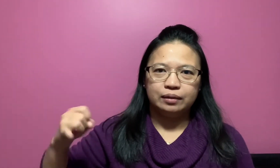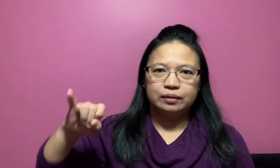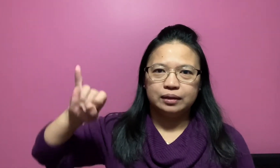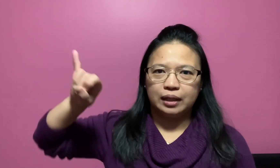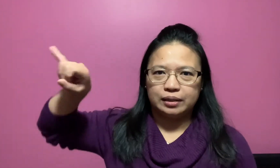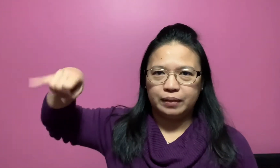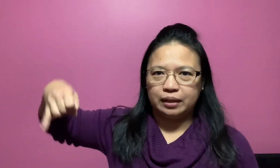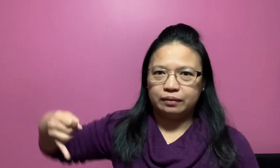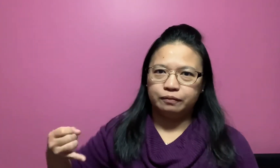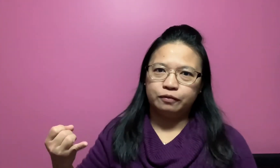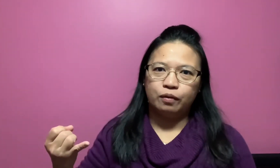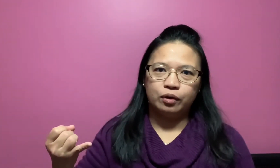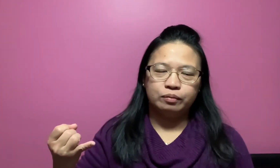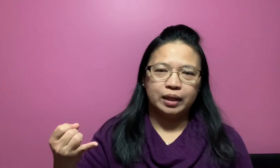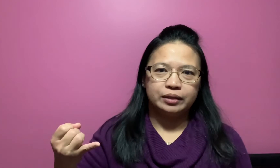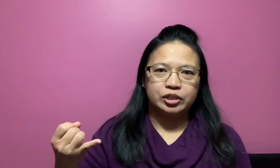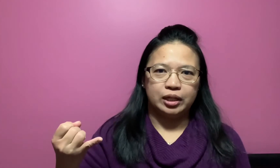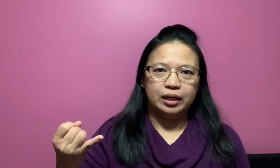like make the form letter J.